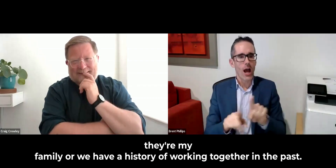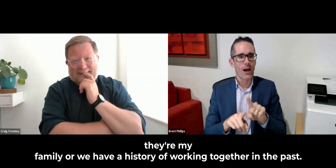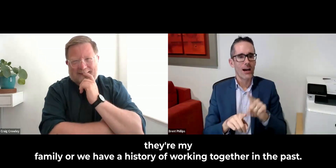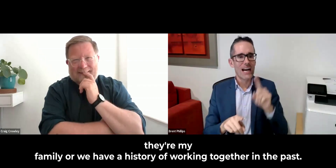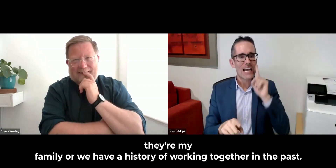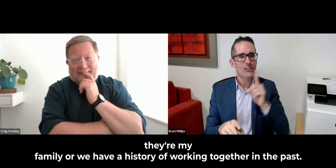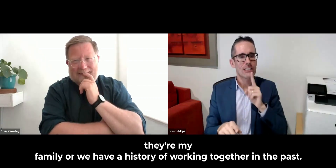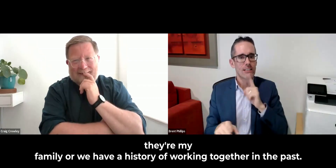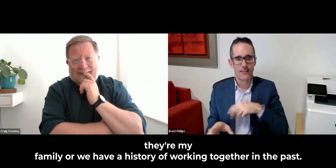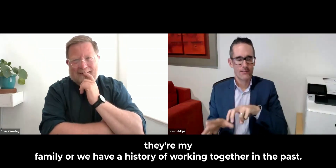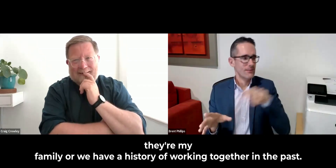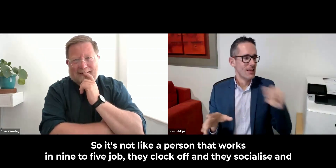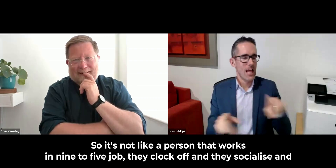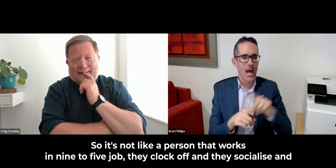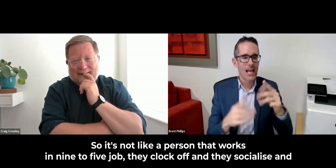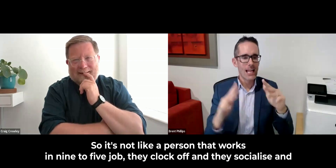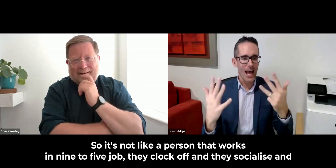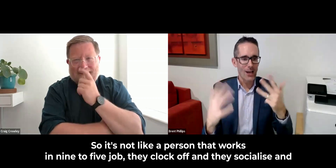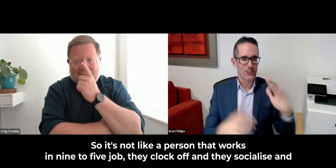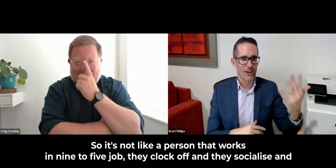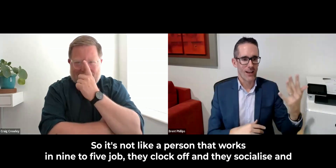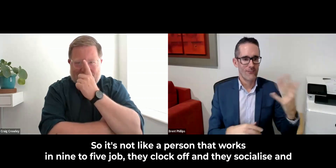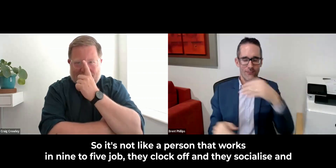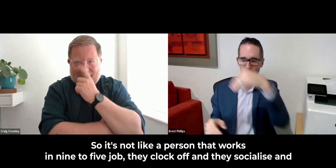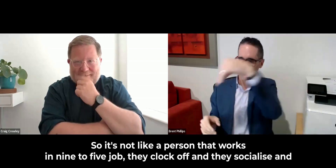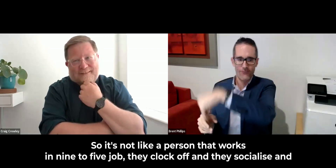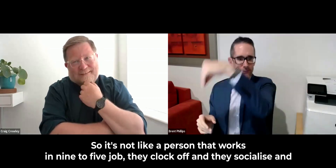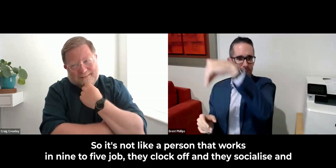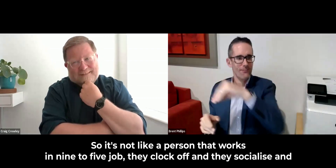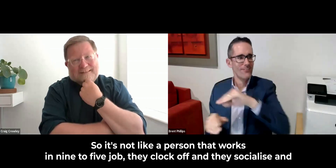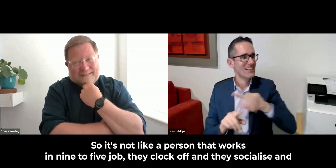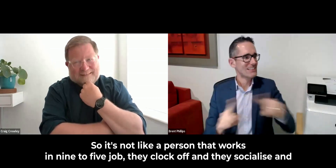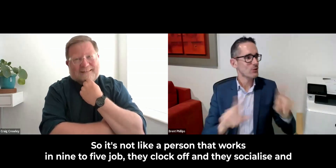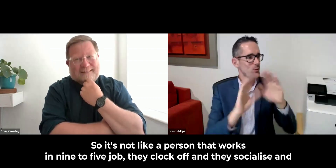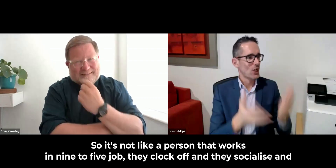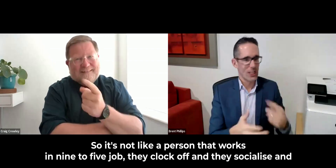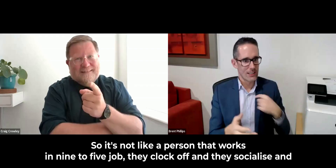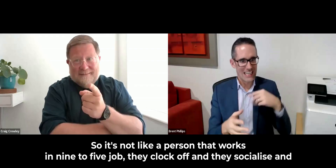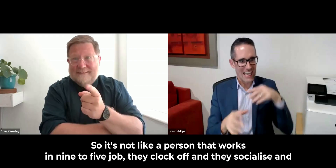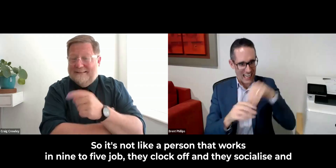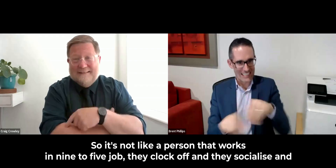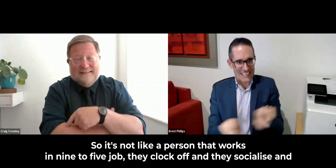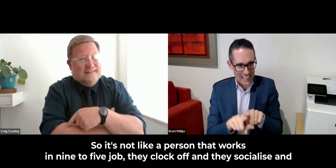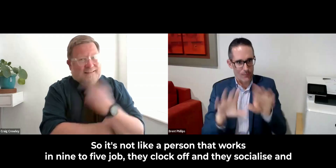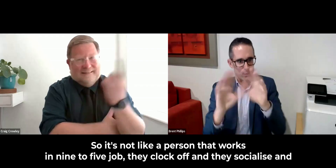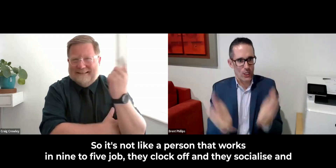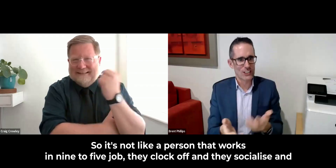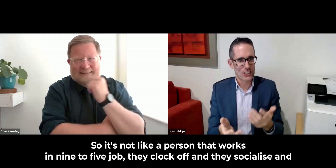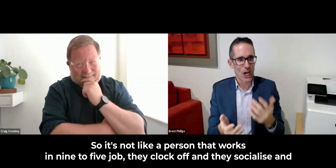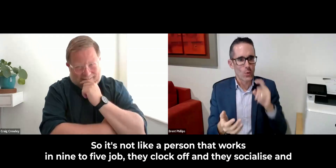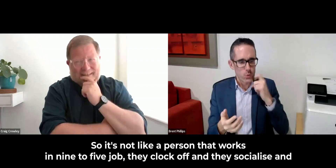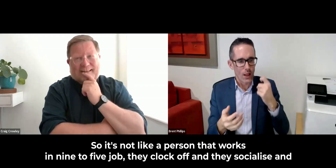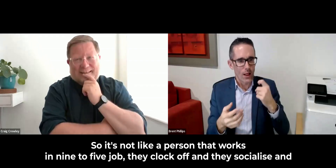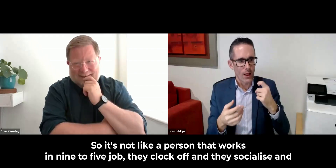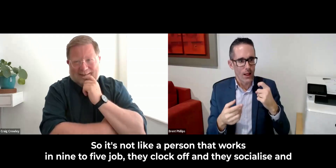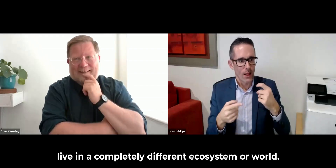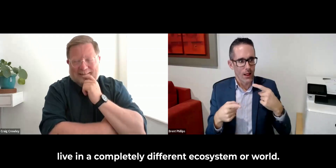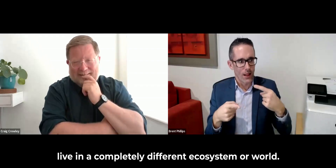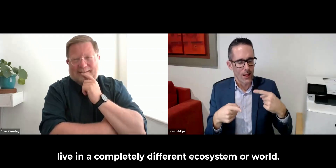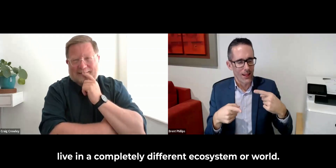of working together in the past. So it's not like a person that works a 9 to 5 job, they clock off and they socialize and live in a